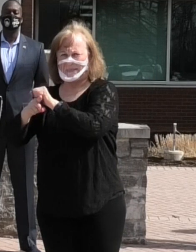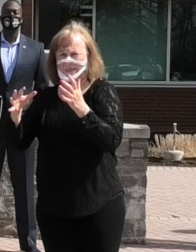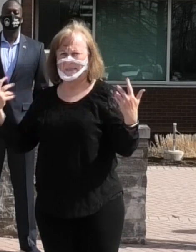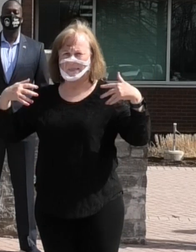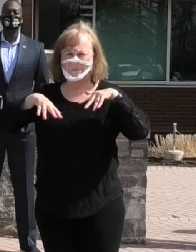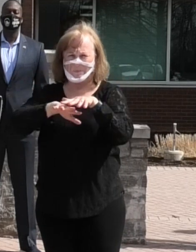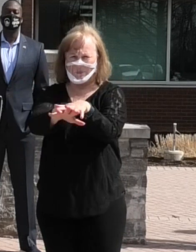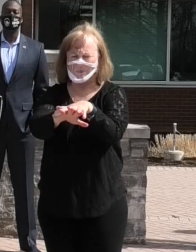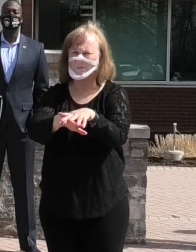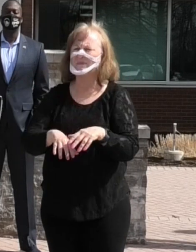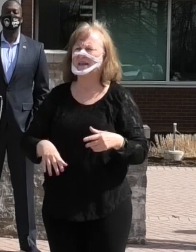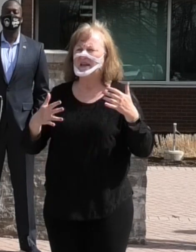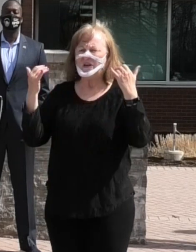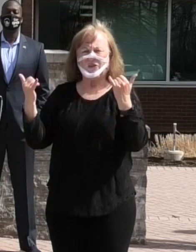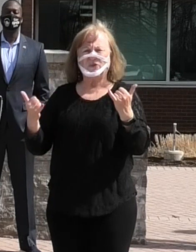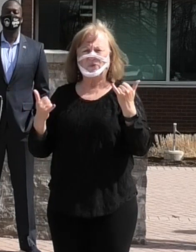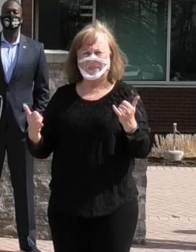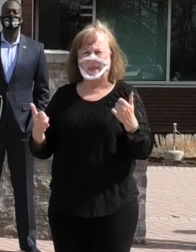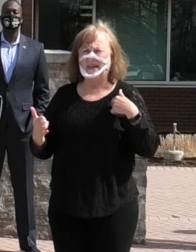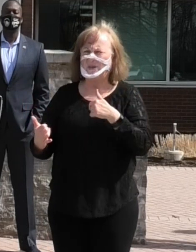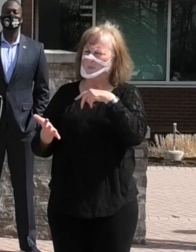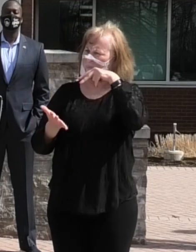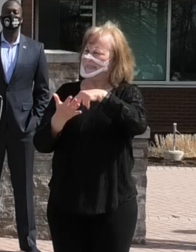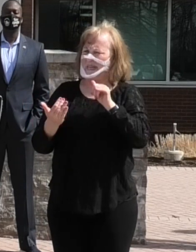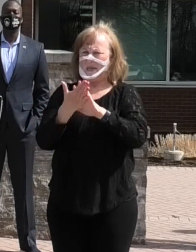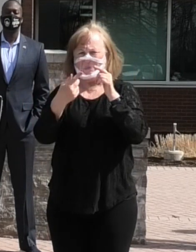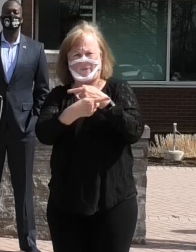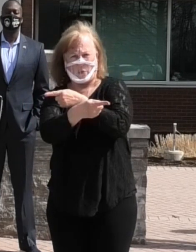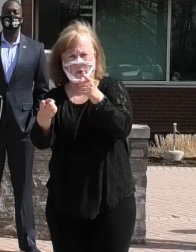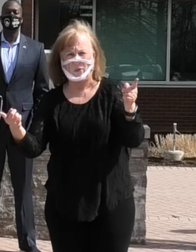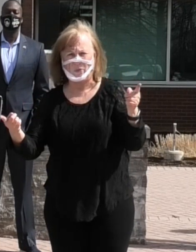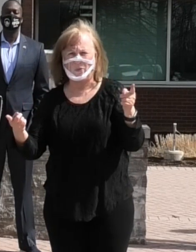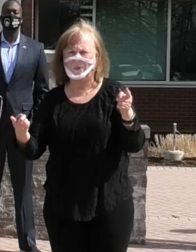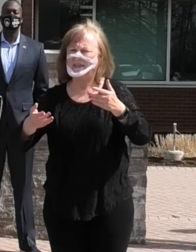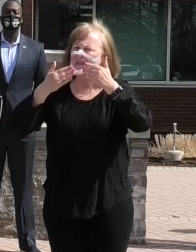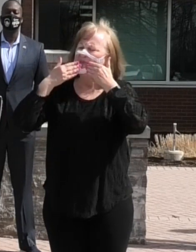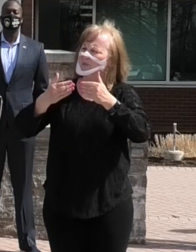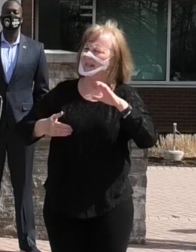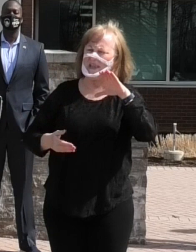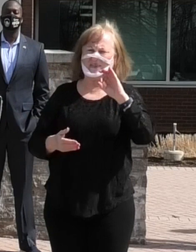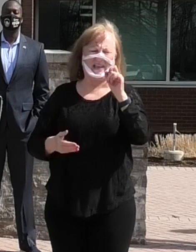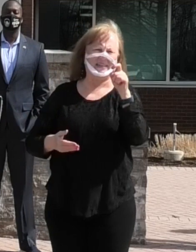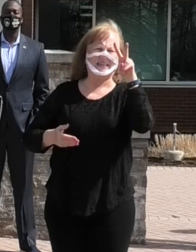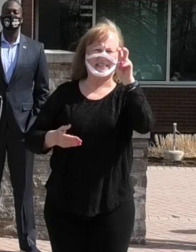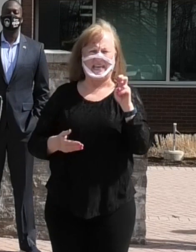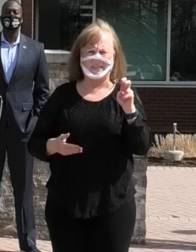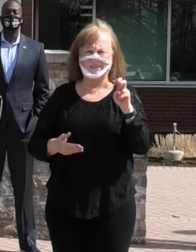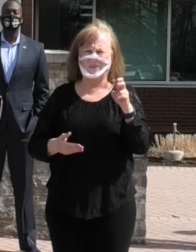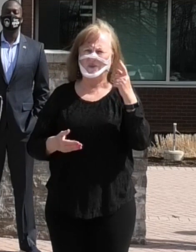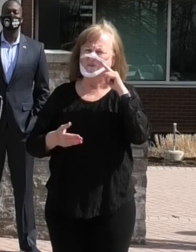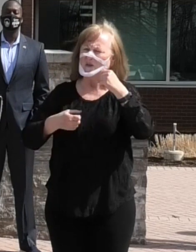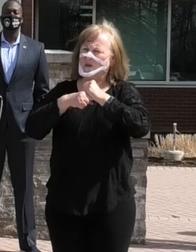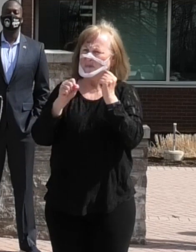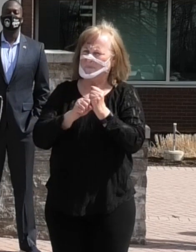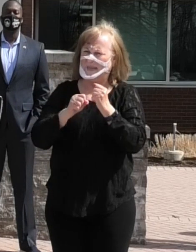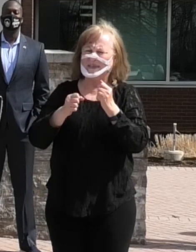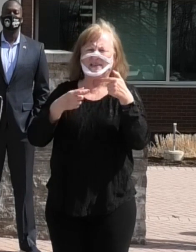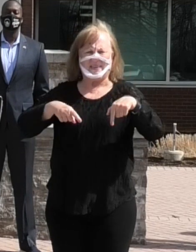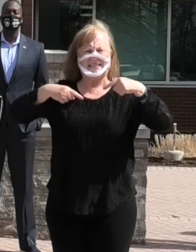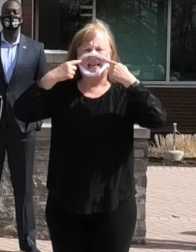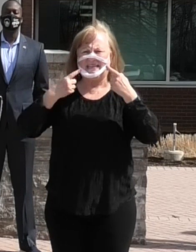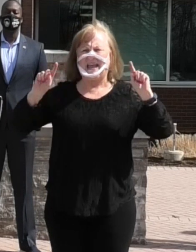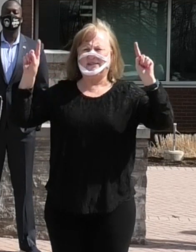practice. Today, we stand before you to thank the county executive for making the